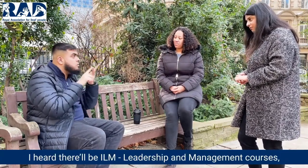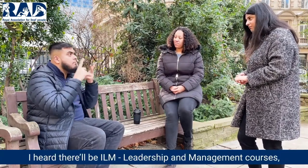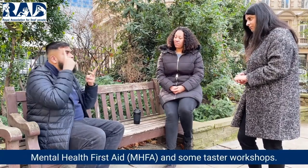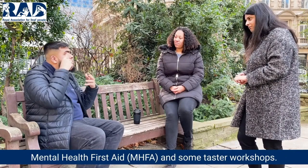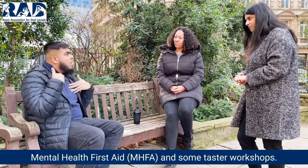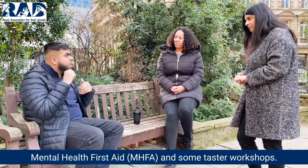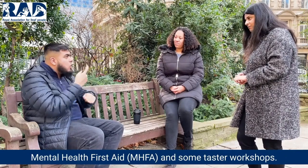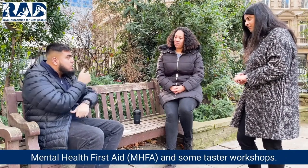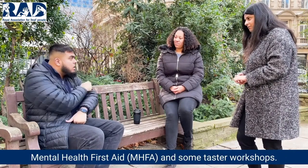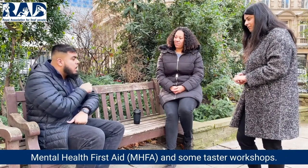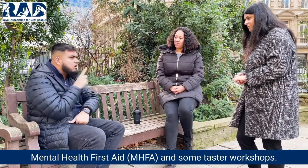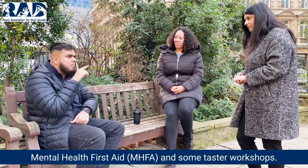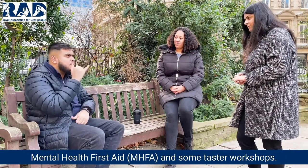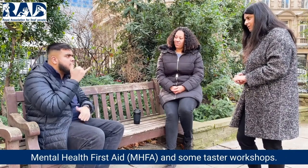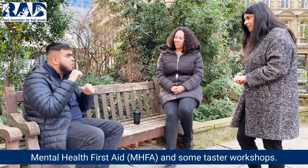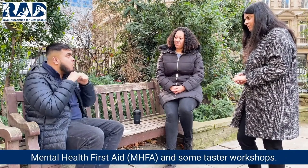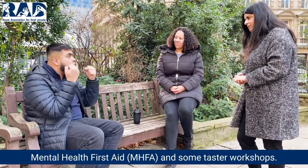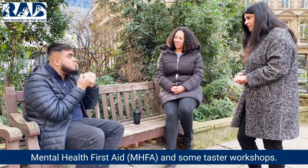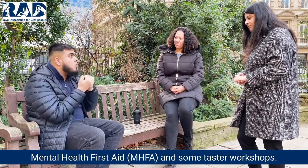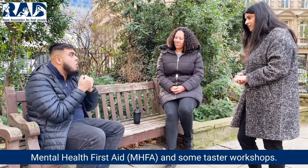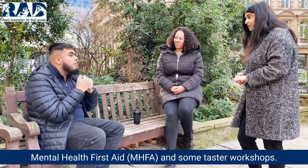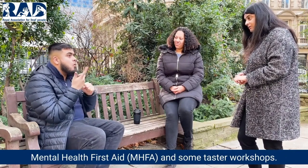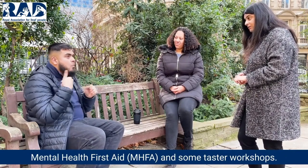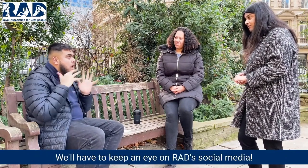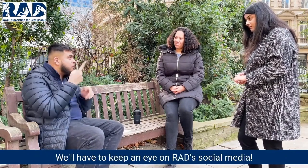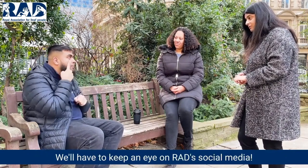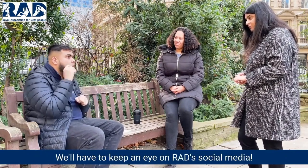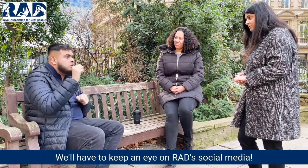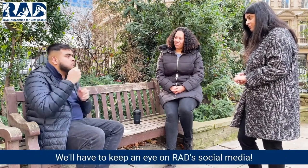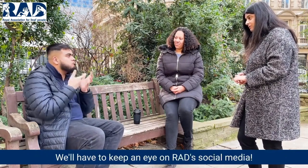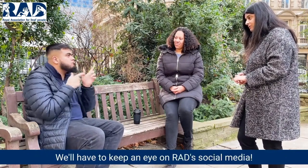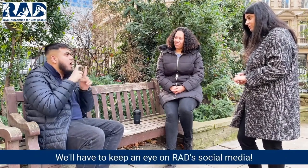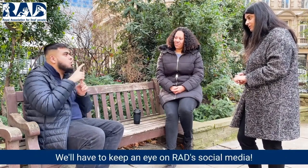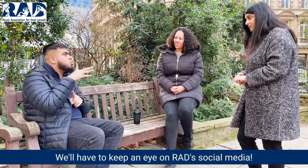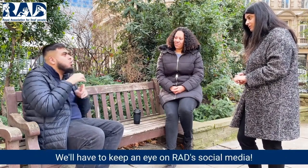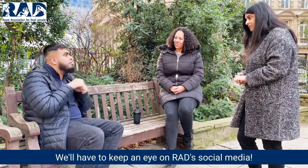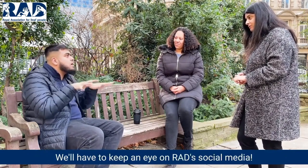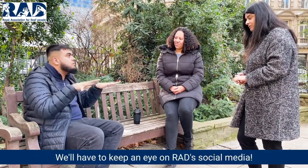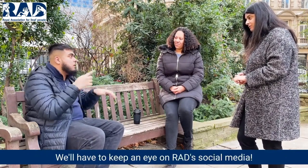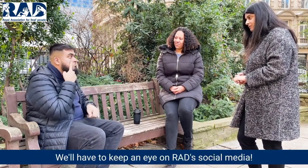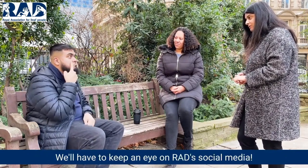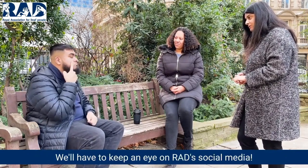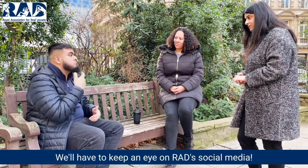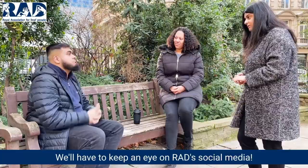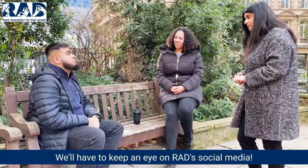Mental Health First Aid, MHFA, and some taster workshops. We'll have to keep an eye on RAD social media.